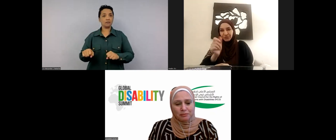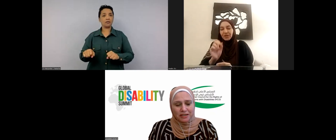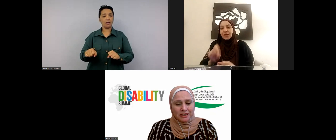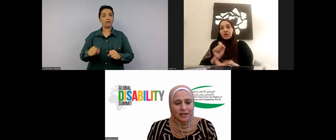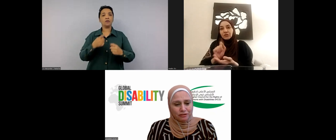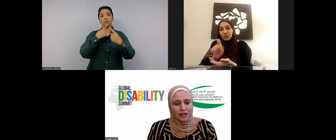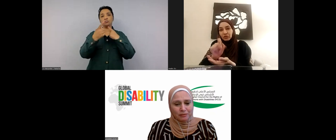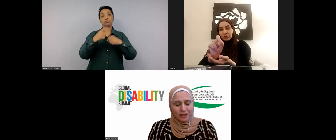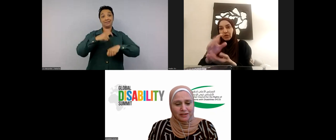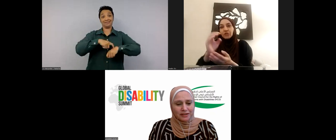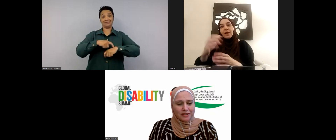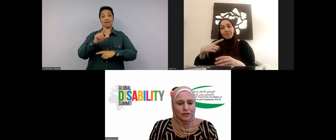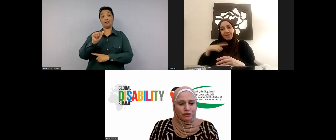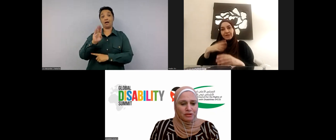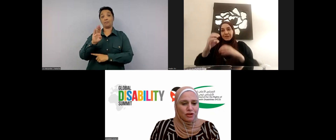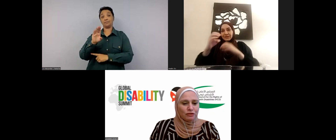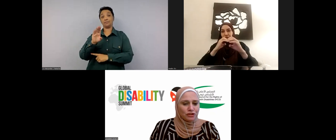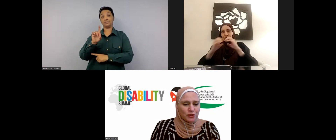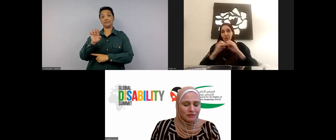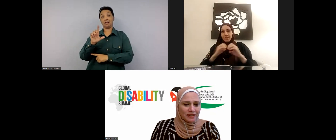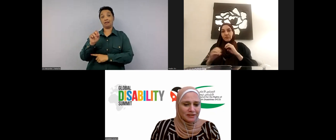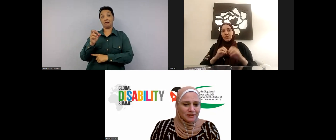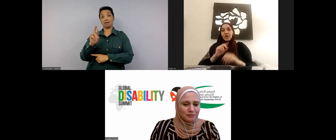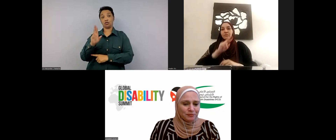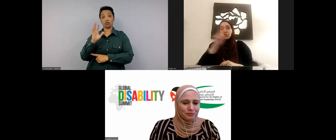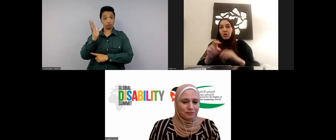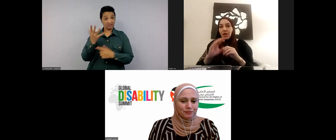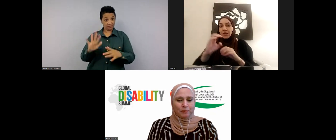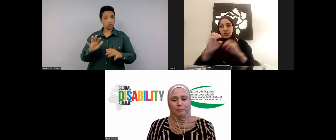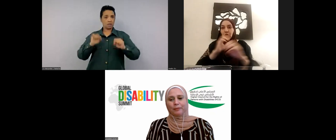answer immediately after Abdel Qadir. Thank you very much. Over to you, Abdel Qadir.